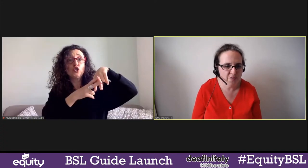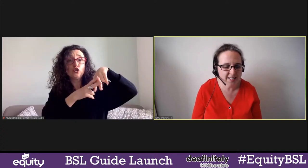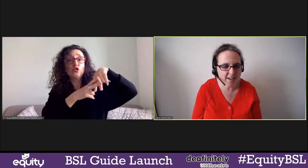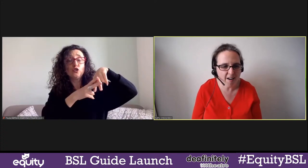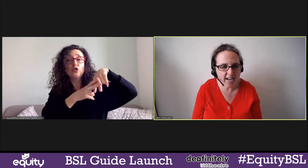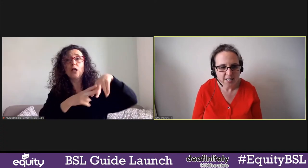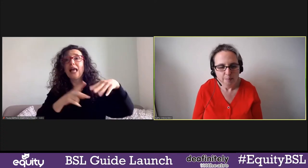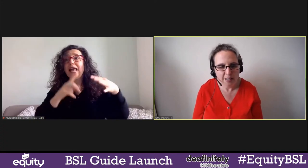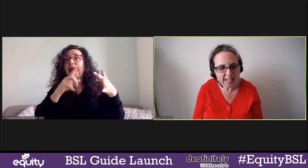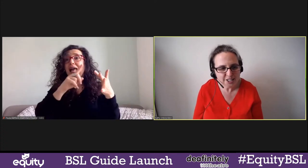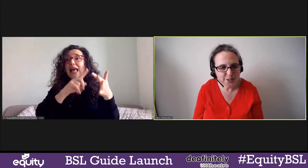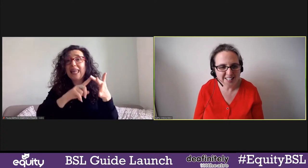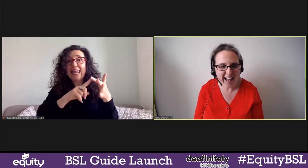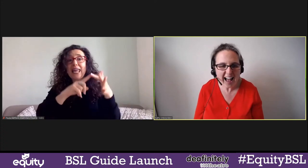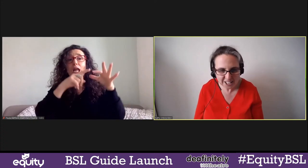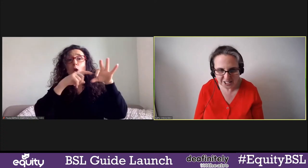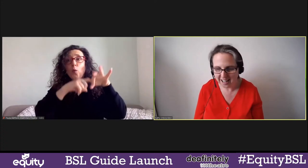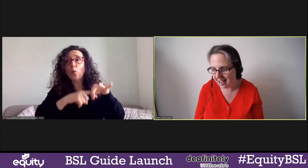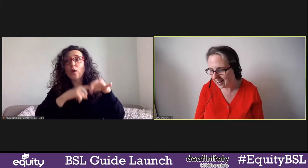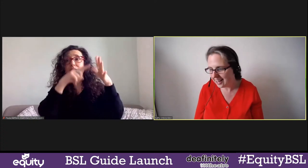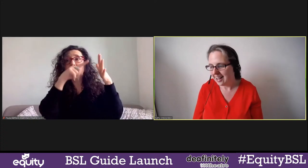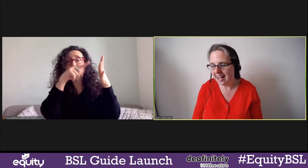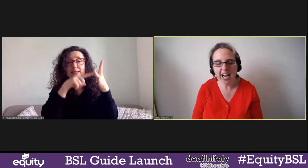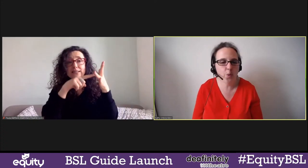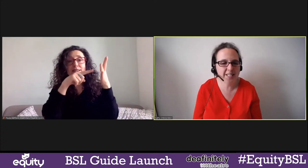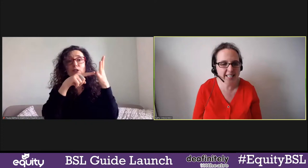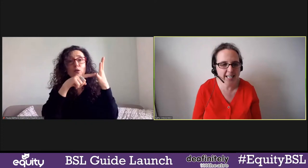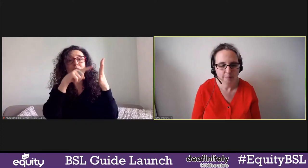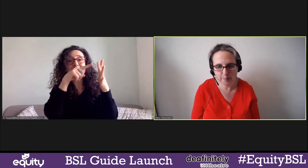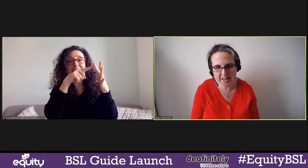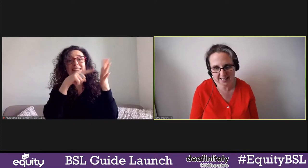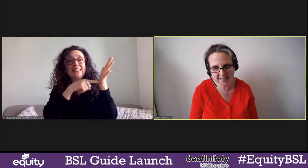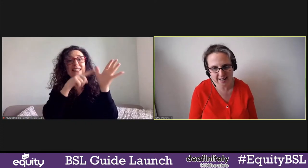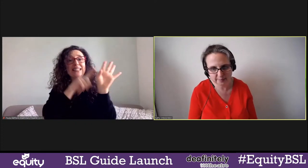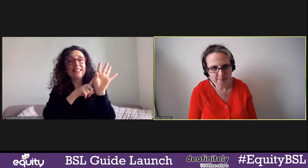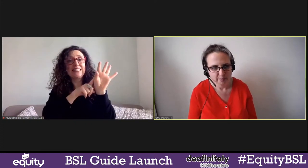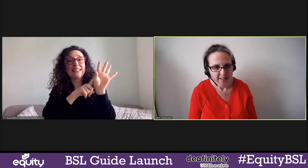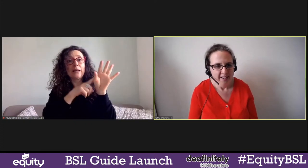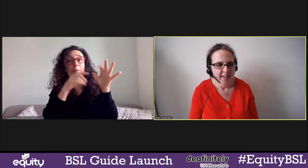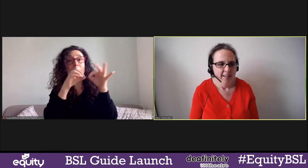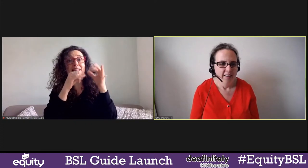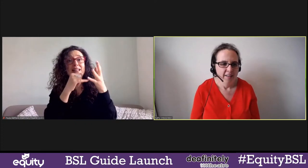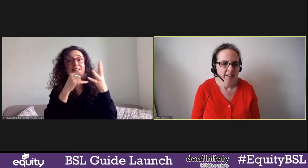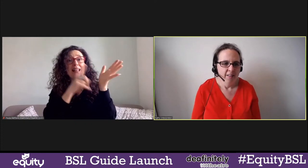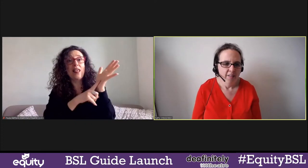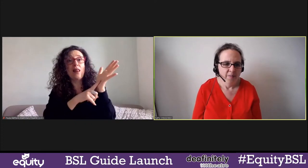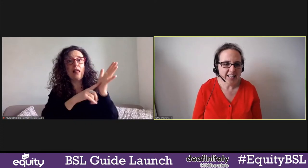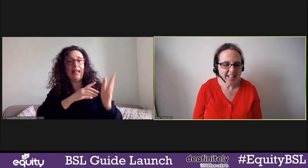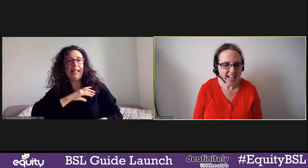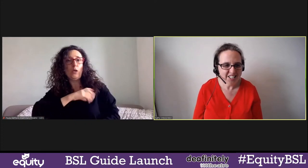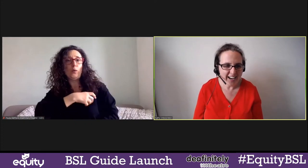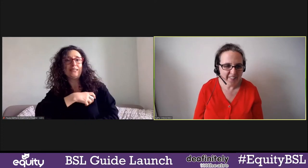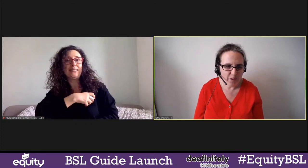this guide. Please use the hashtag EquityBSL. That's the hashtag that we're